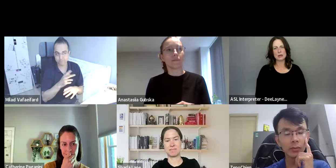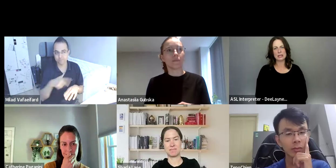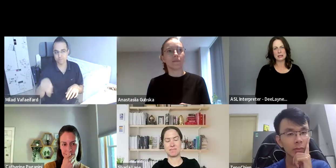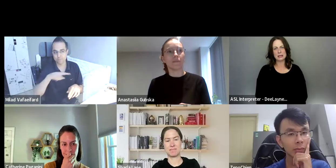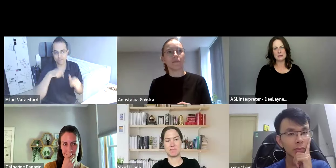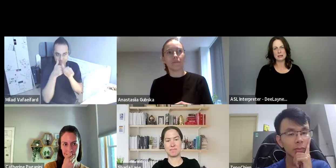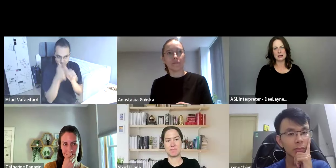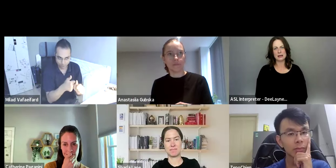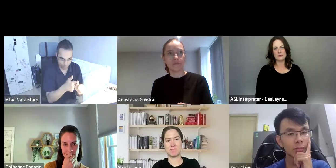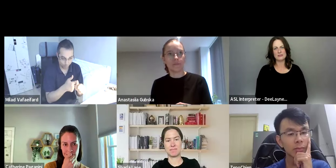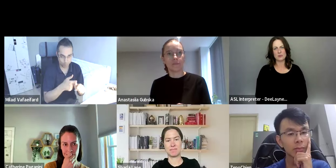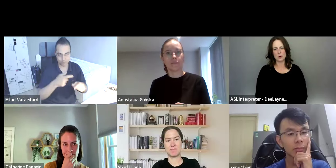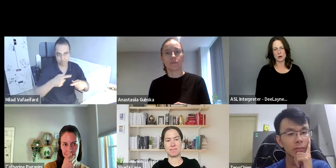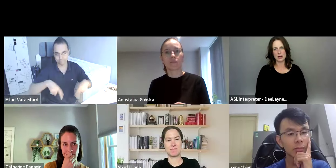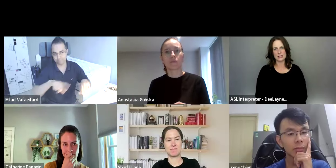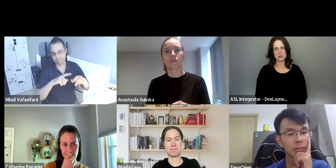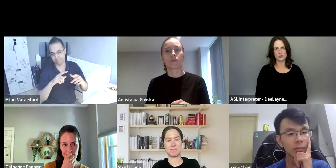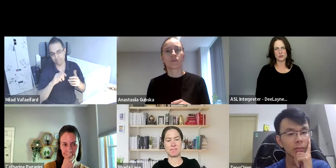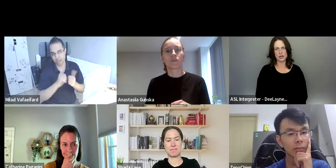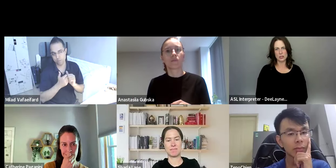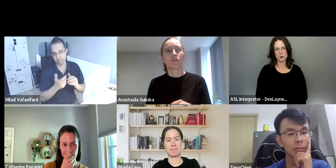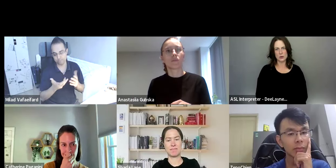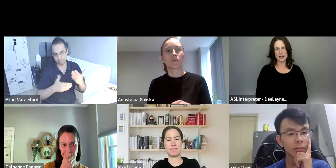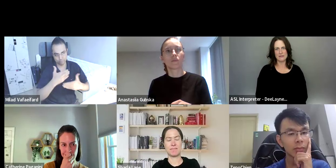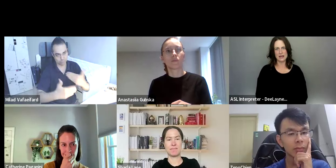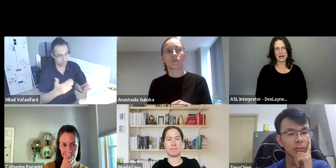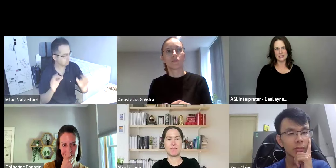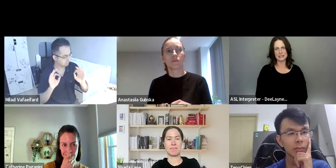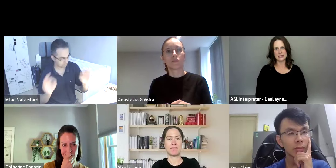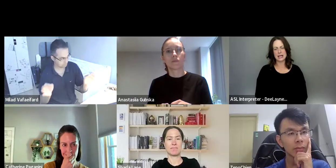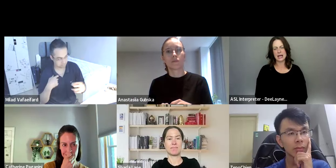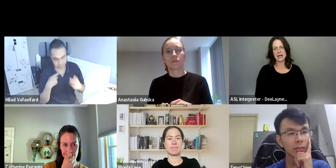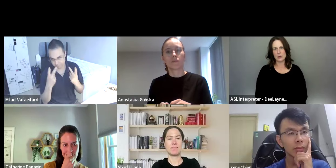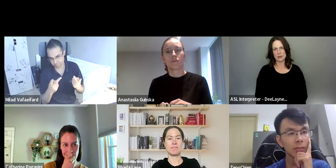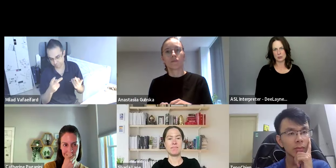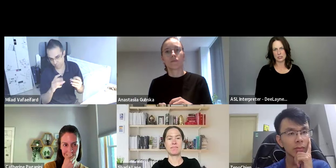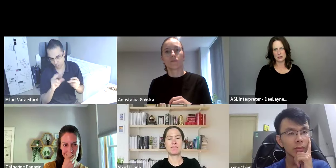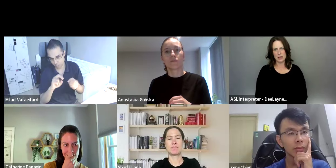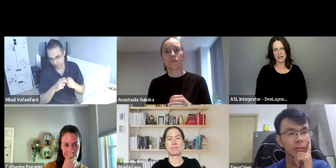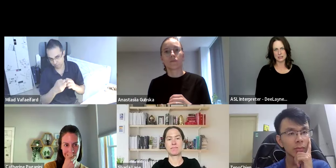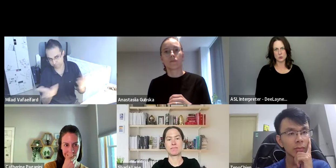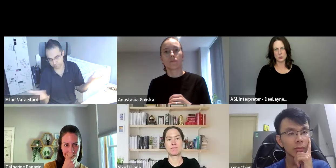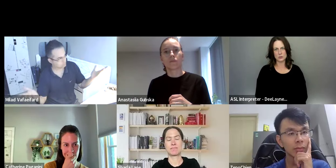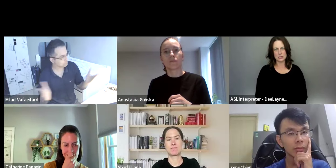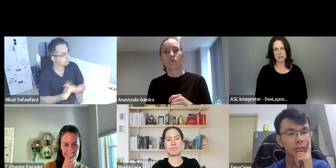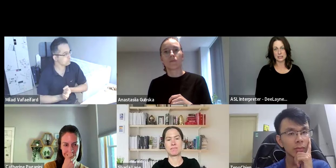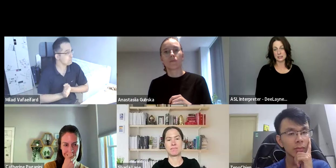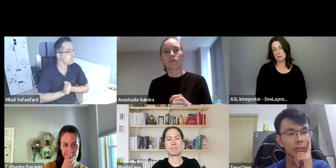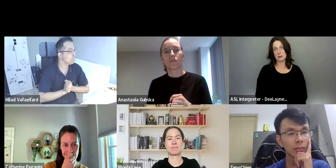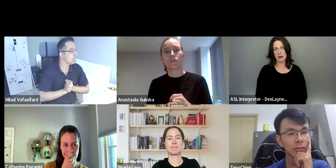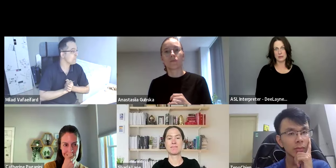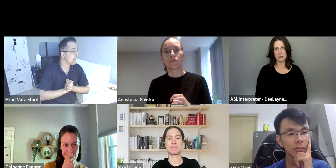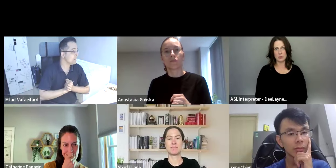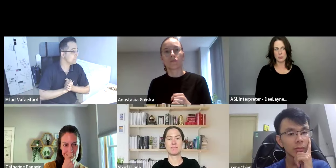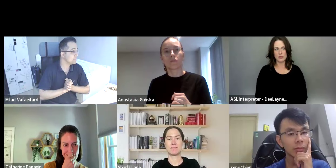the curriculum for us to follow, we have that and how we're going to proceed on that. So we'll see. It doesn't seem